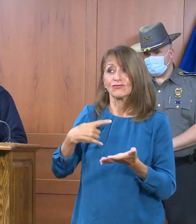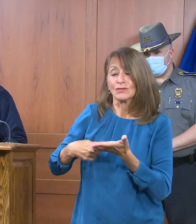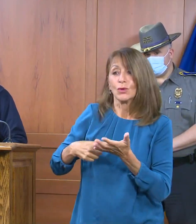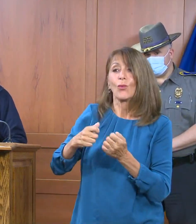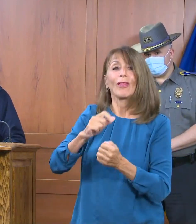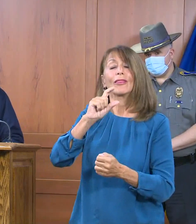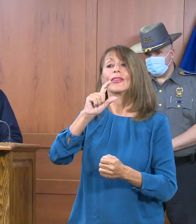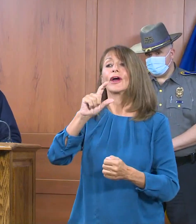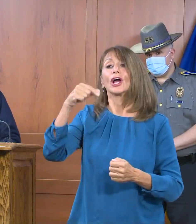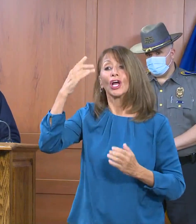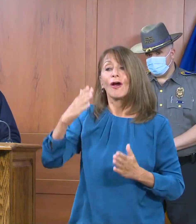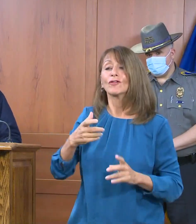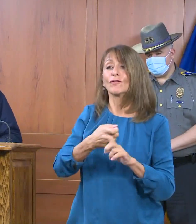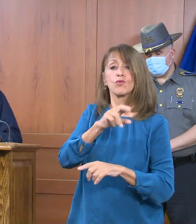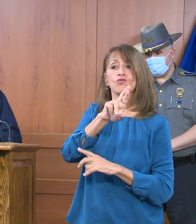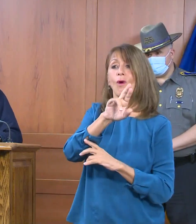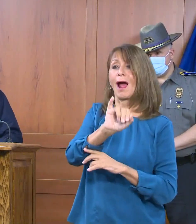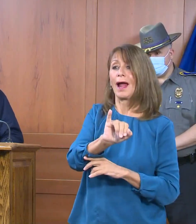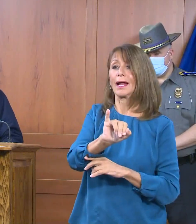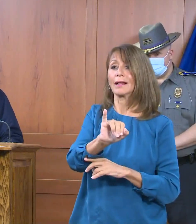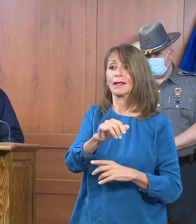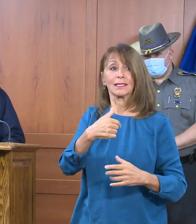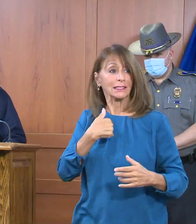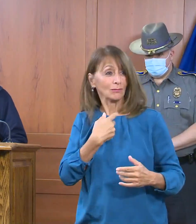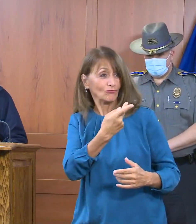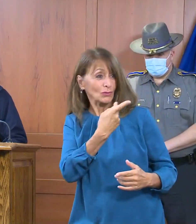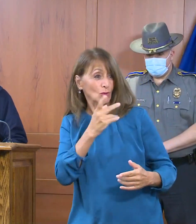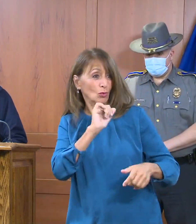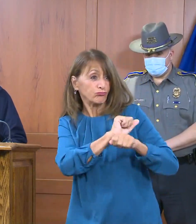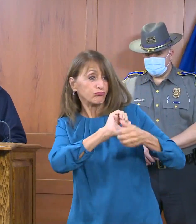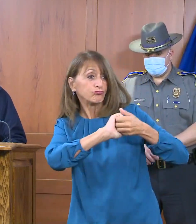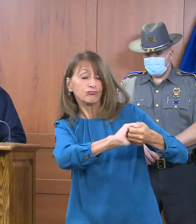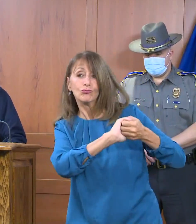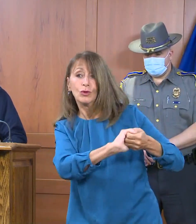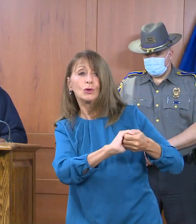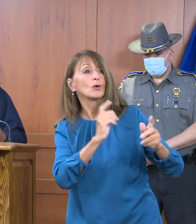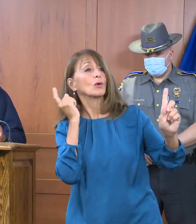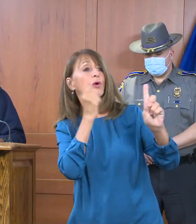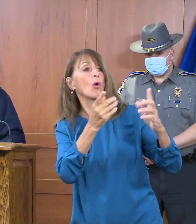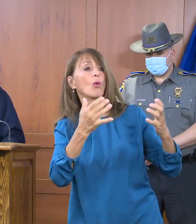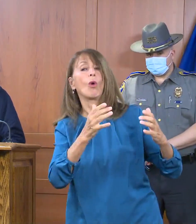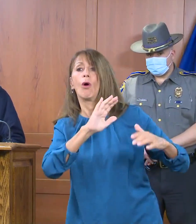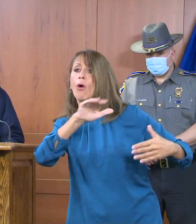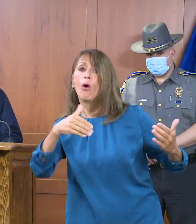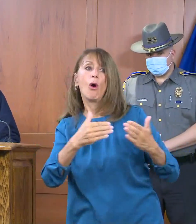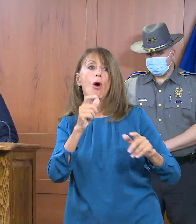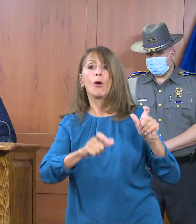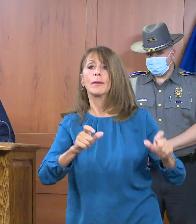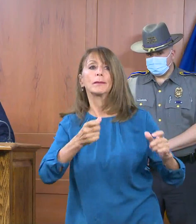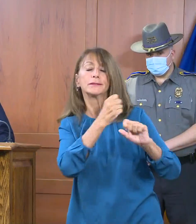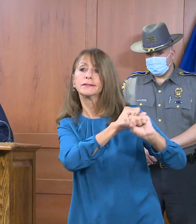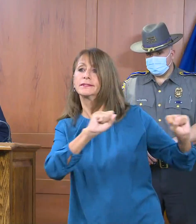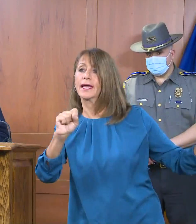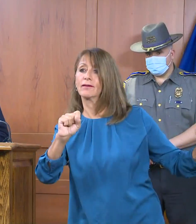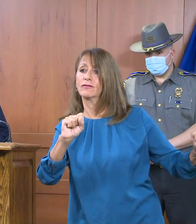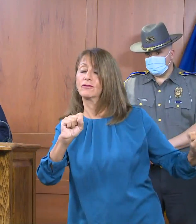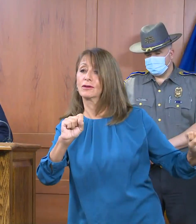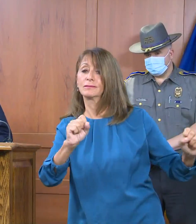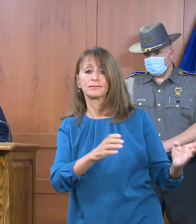Governor McKee up in Rhode Island saying anything we can do to work together to keep people safe. 75,000 in Rhode